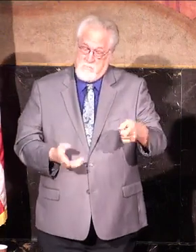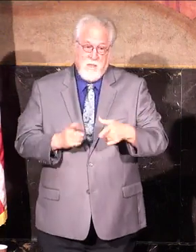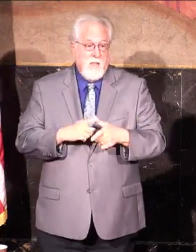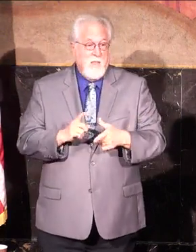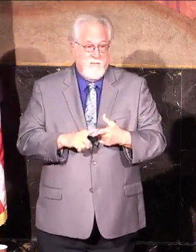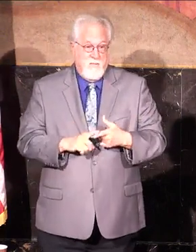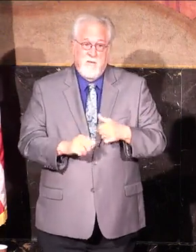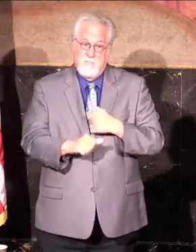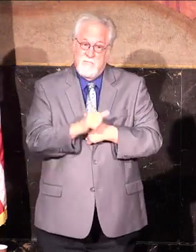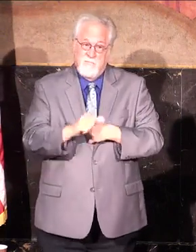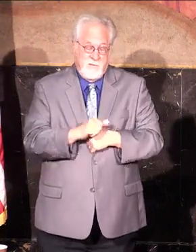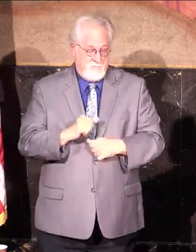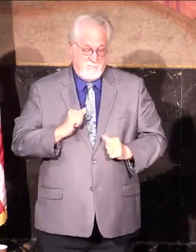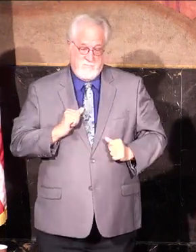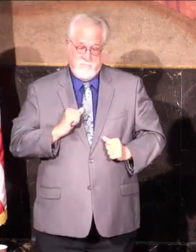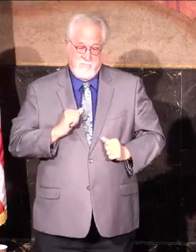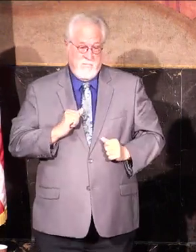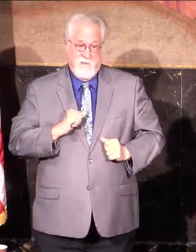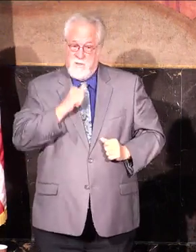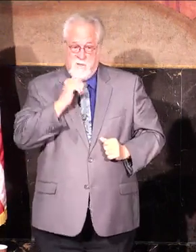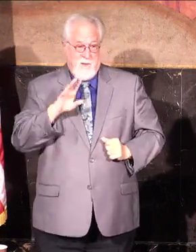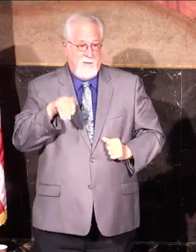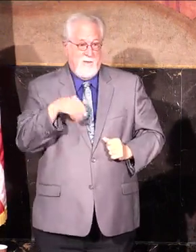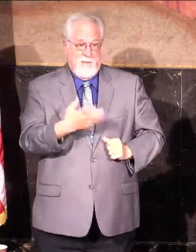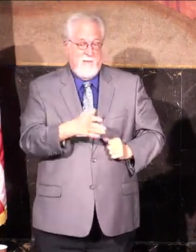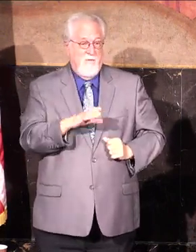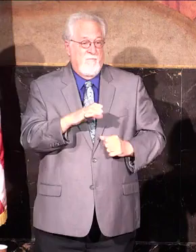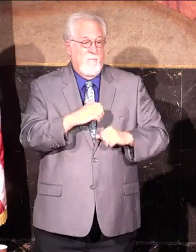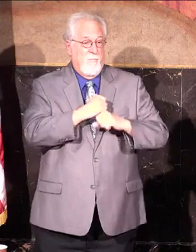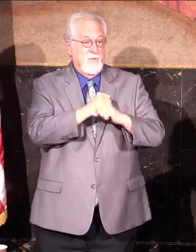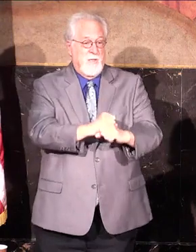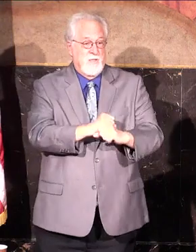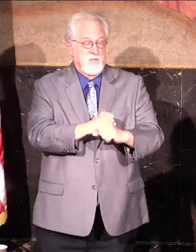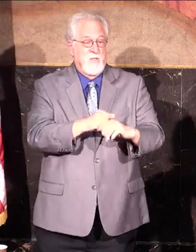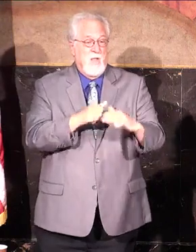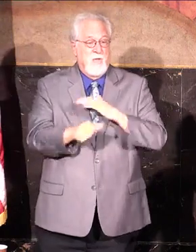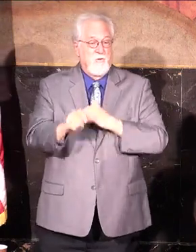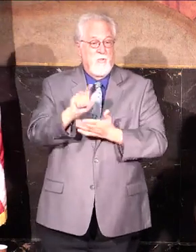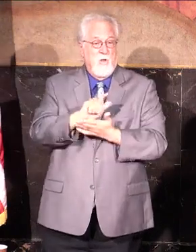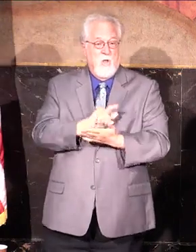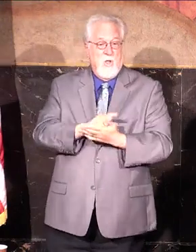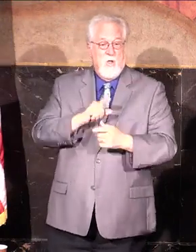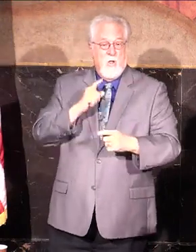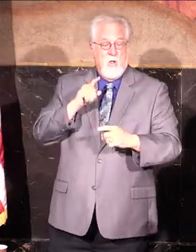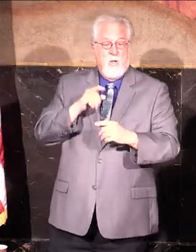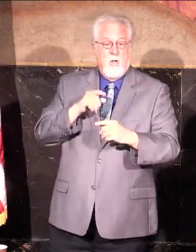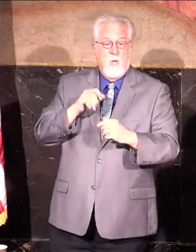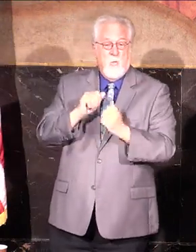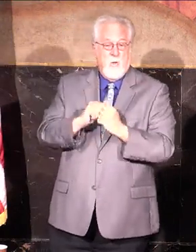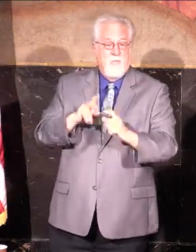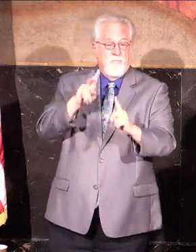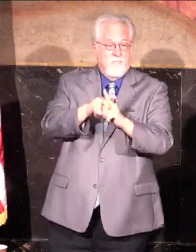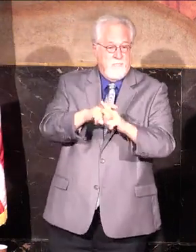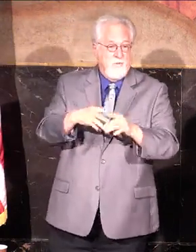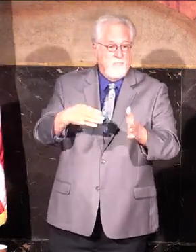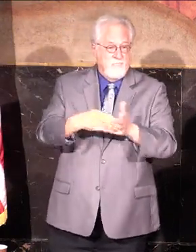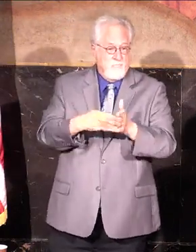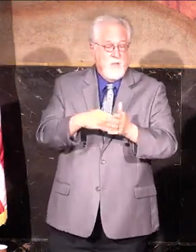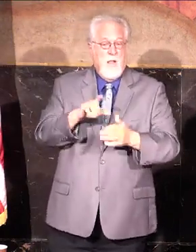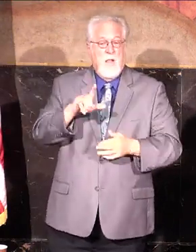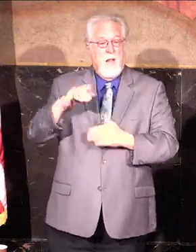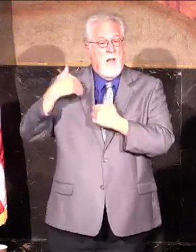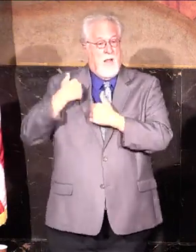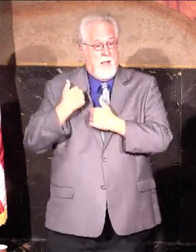real risk of not having the protections that the law affords you with respect to those